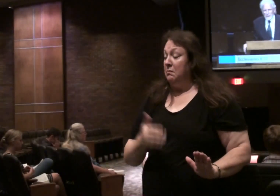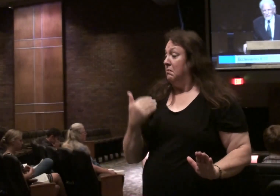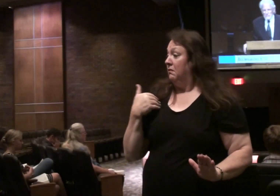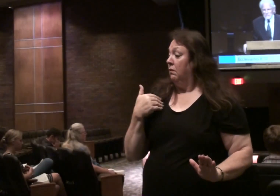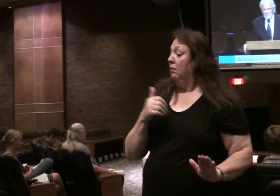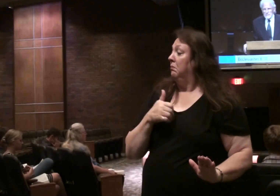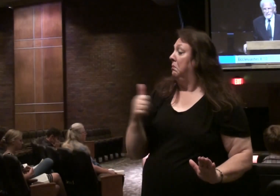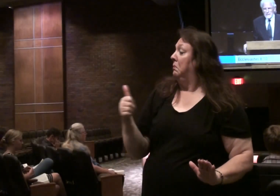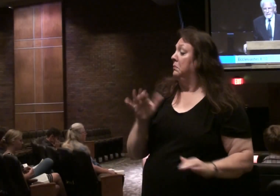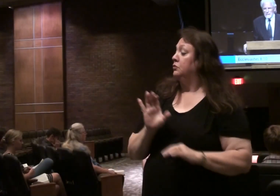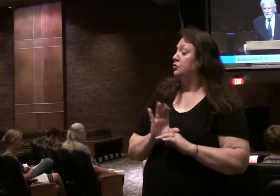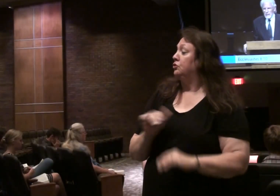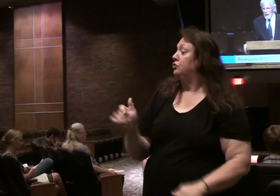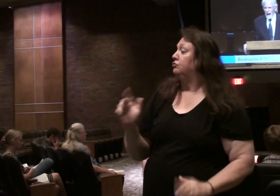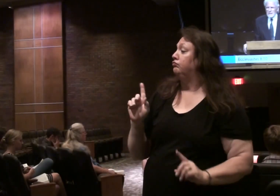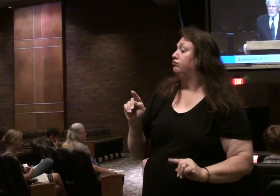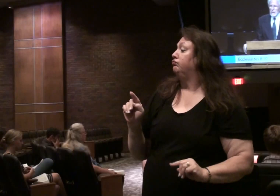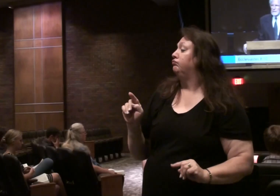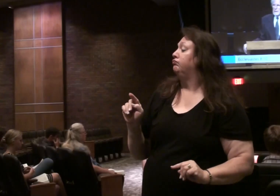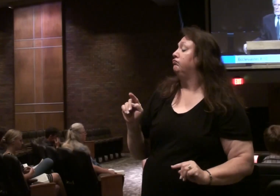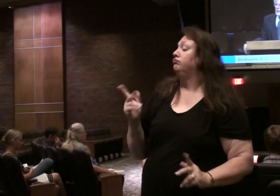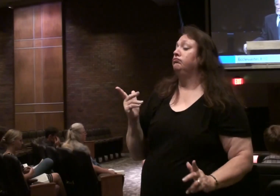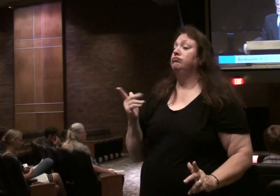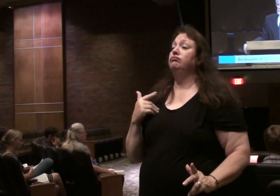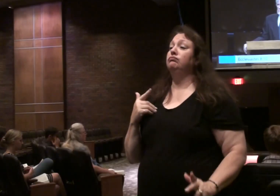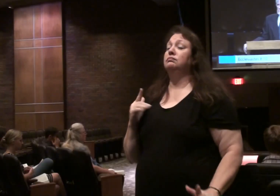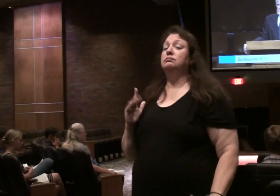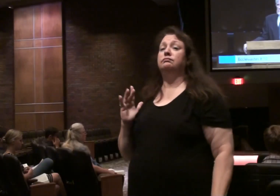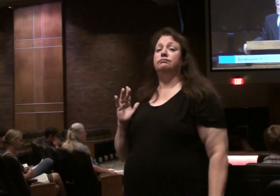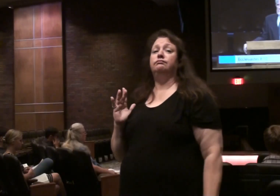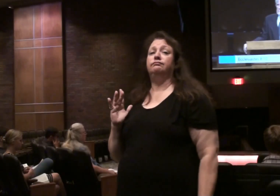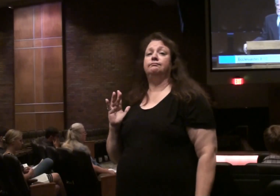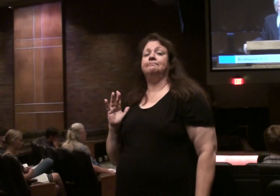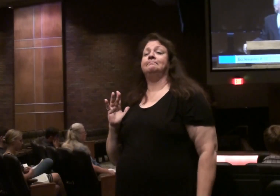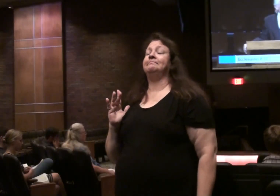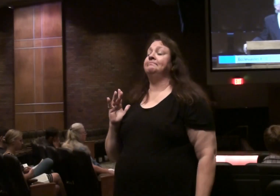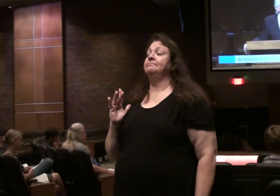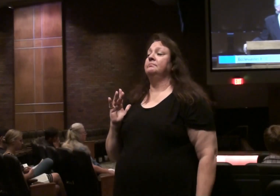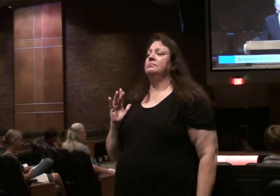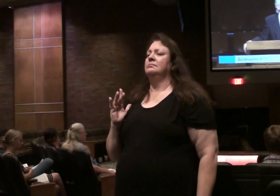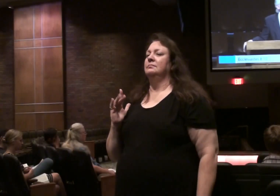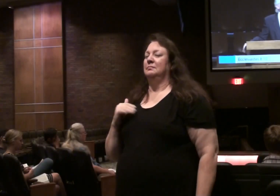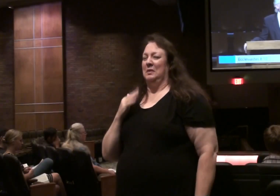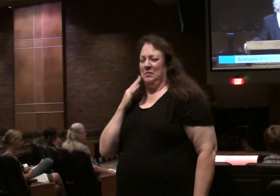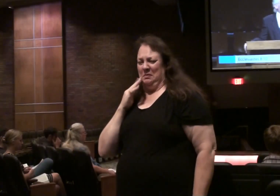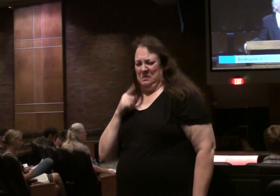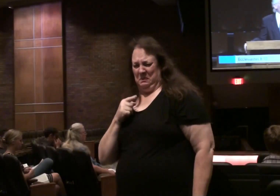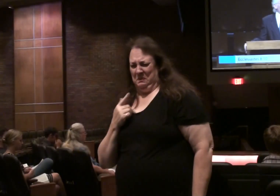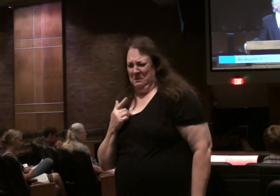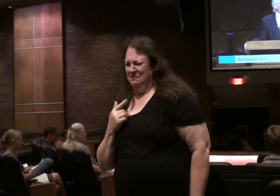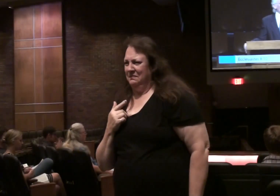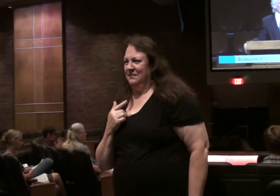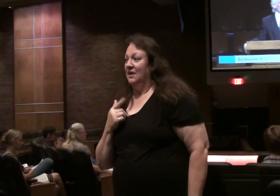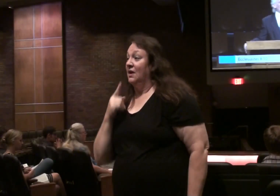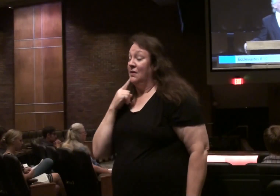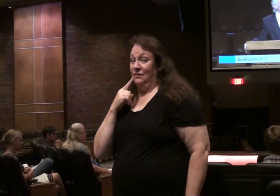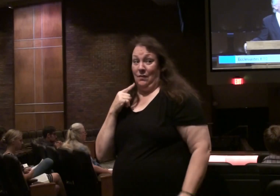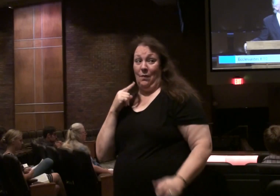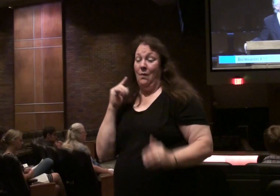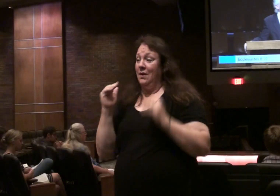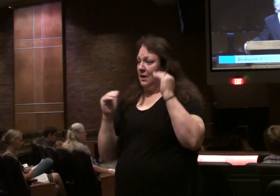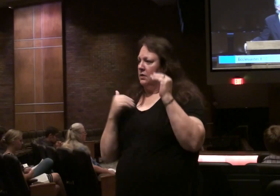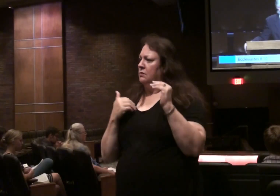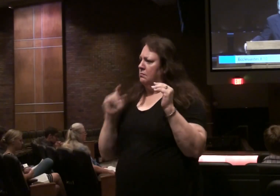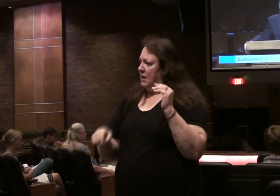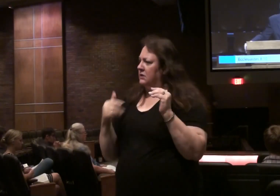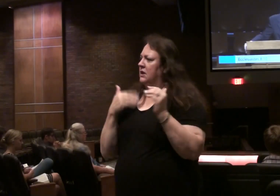holy place. And they acted like they were righteous. But people know them. That's why for an elder, for example, they should have a